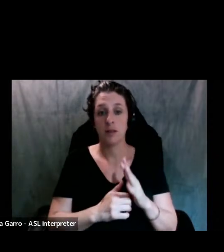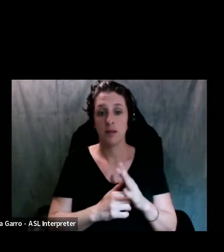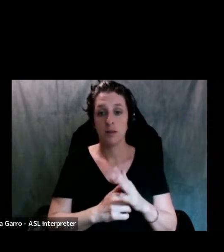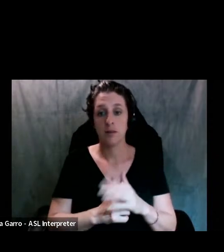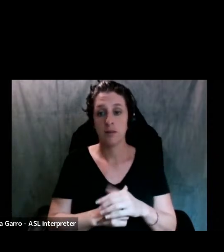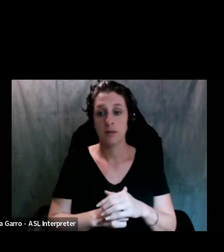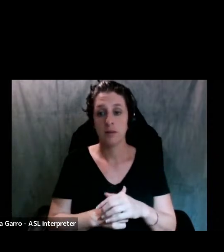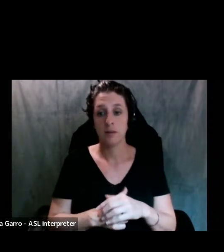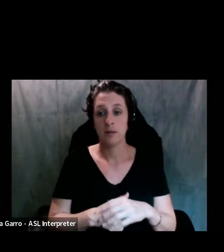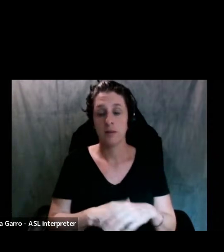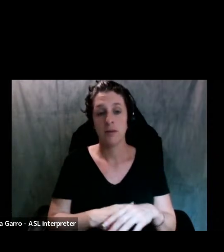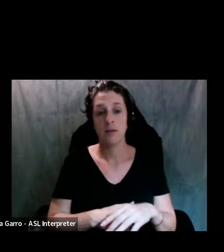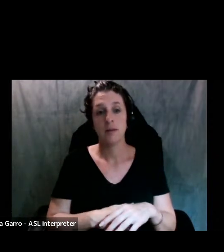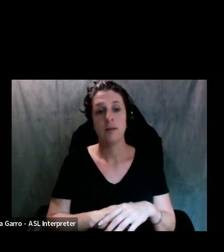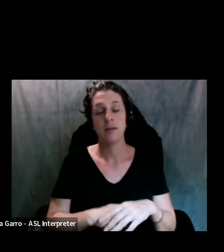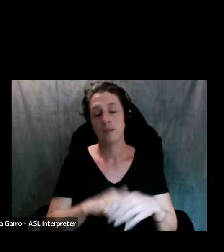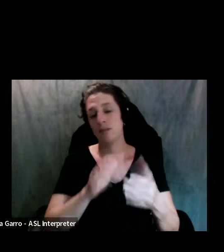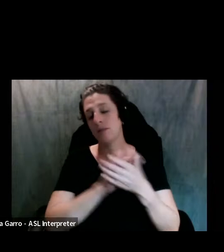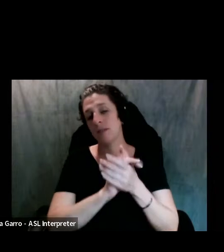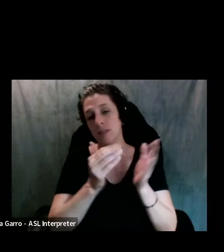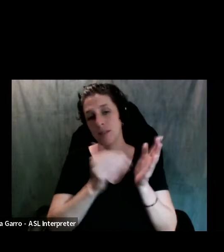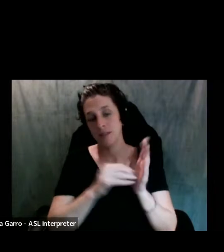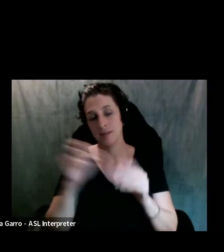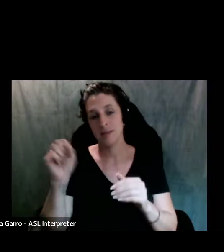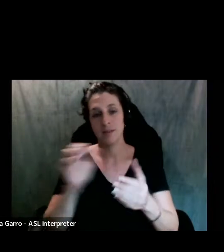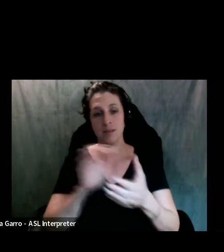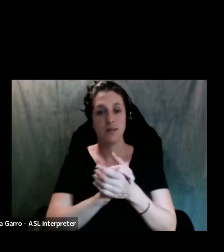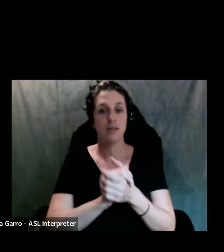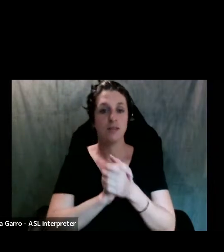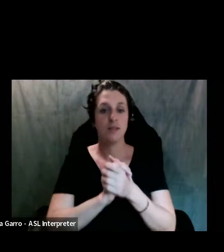Congratulations again. Yes, Yes, congratulations.